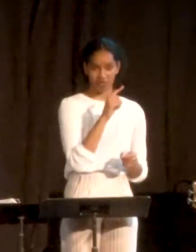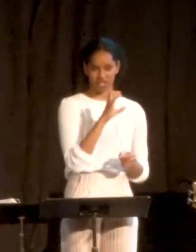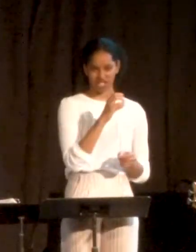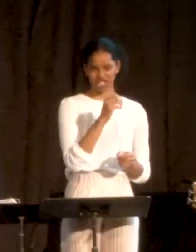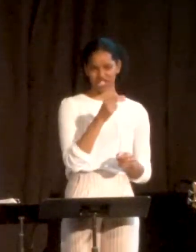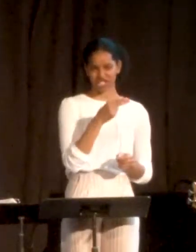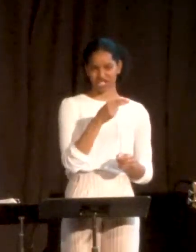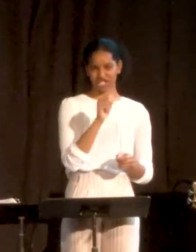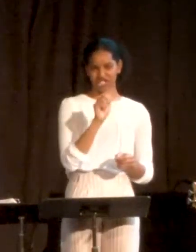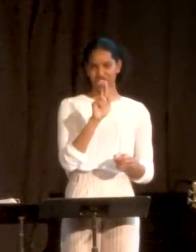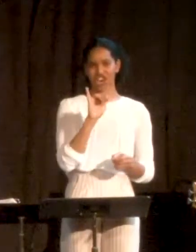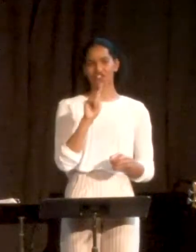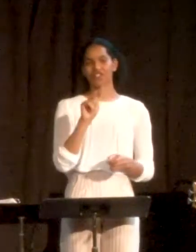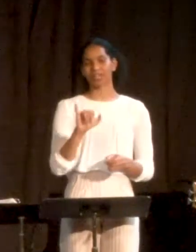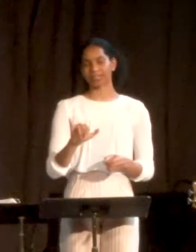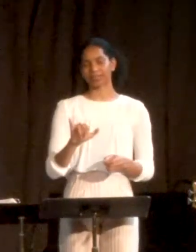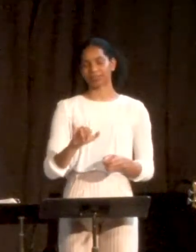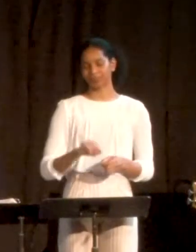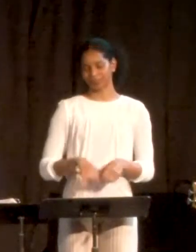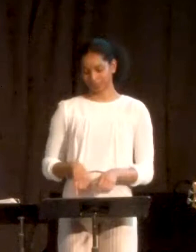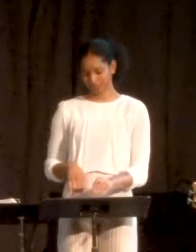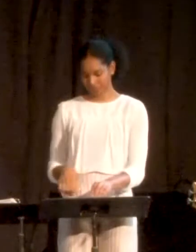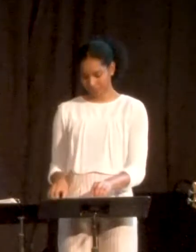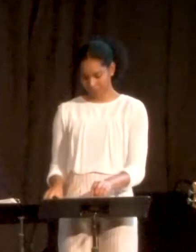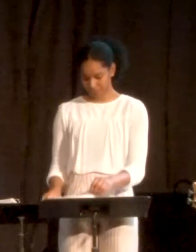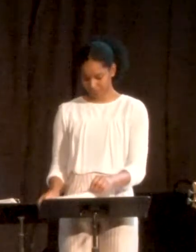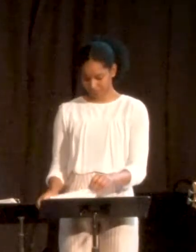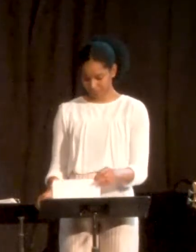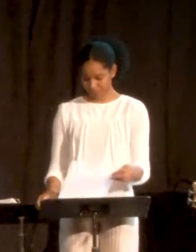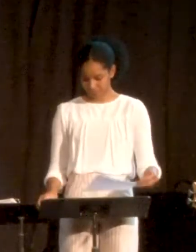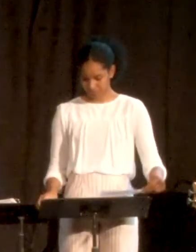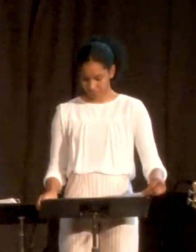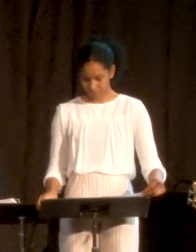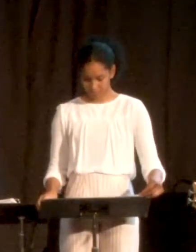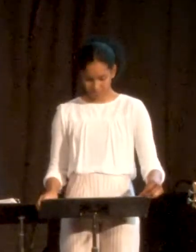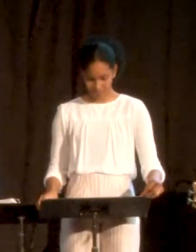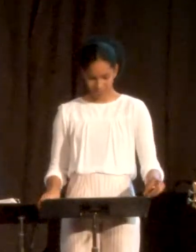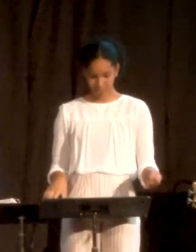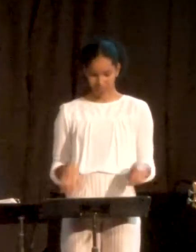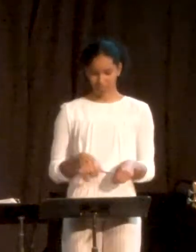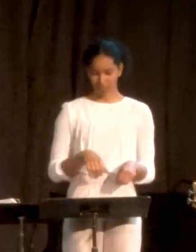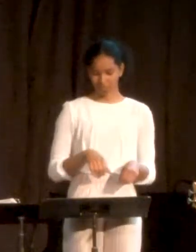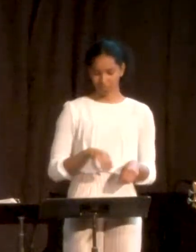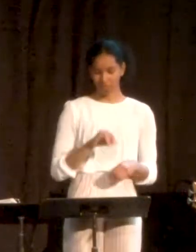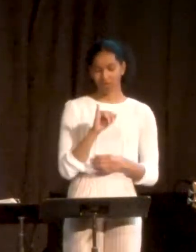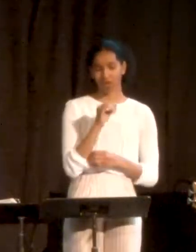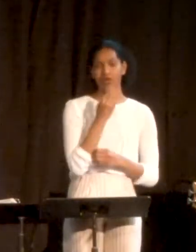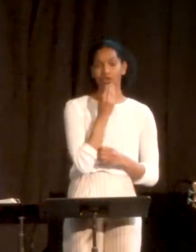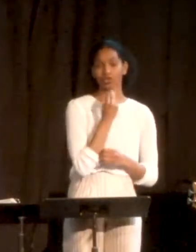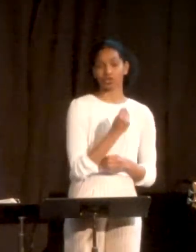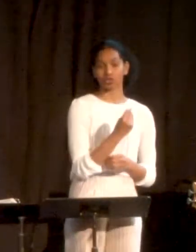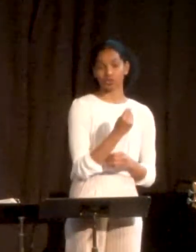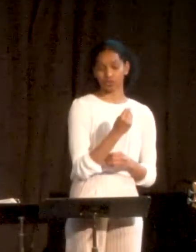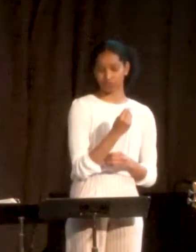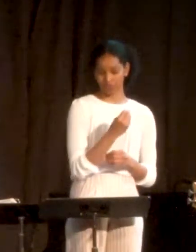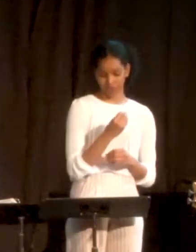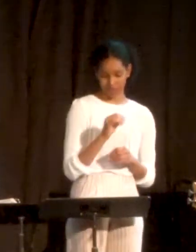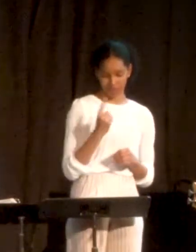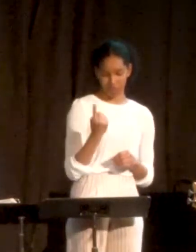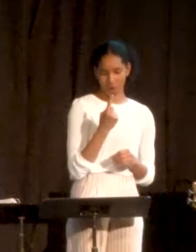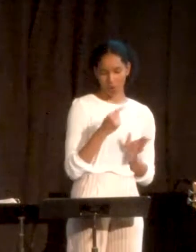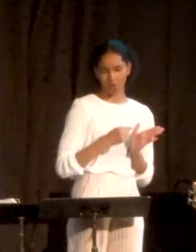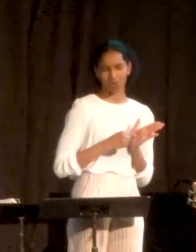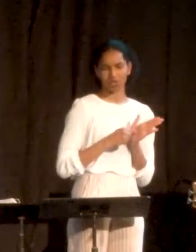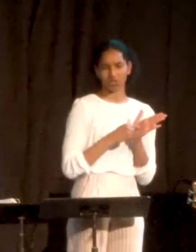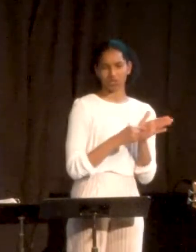Judaism had always shown concern for handicapped beggars, for transients, for widows,